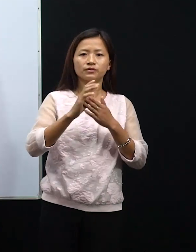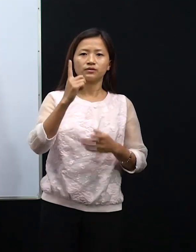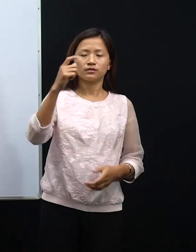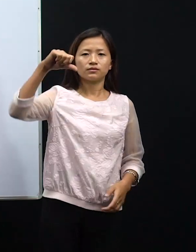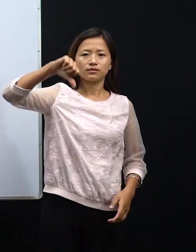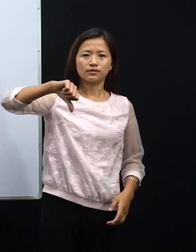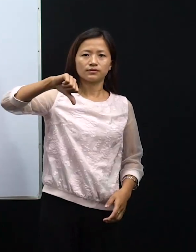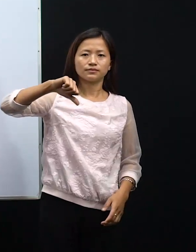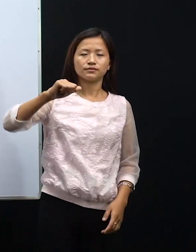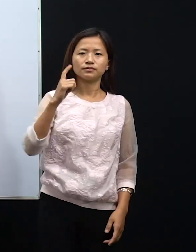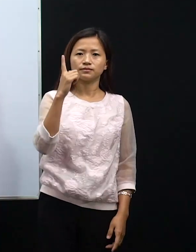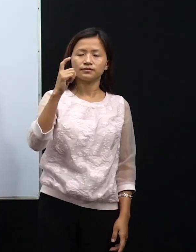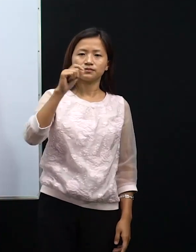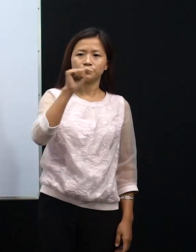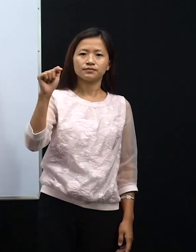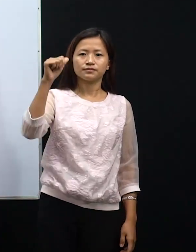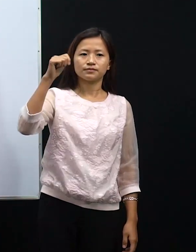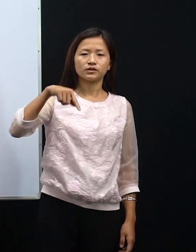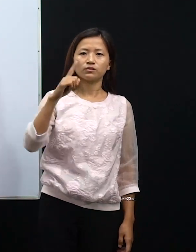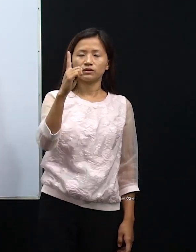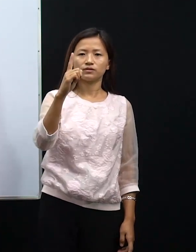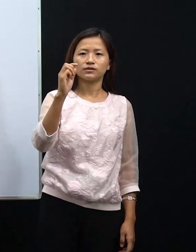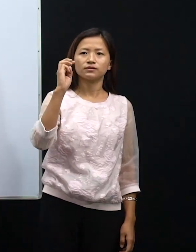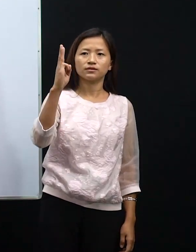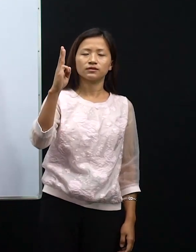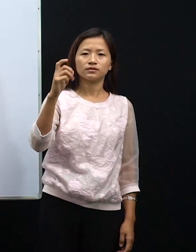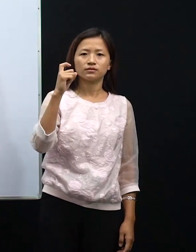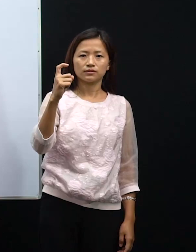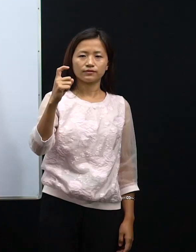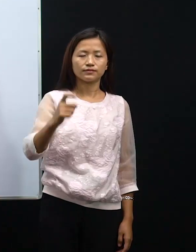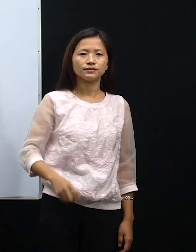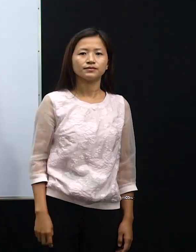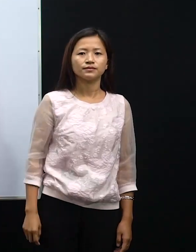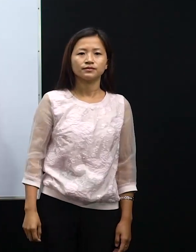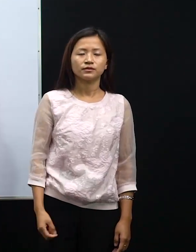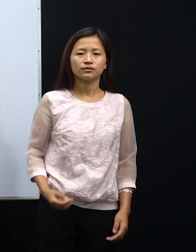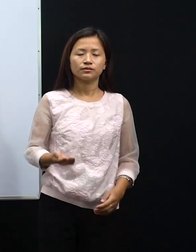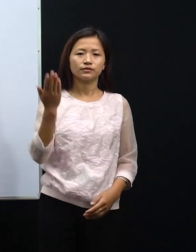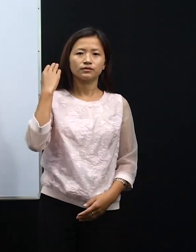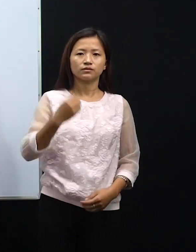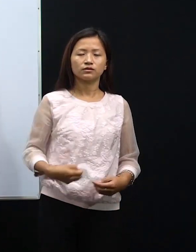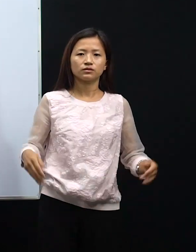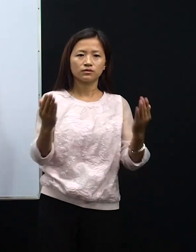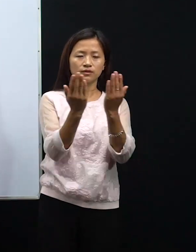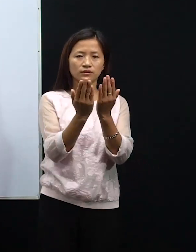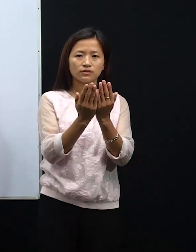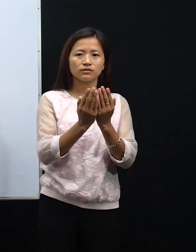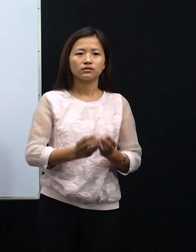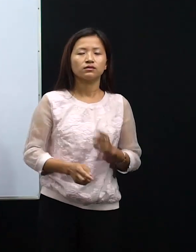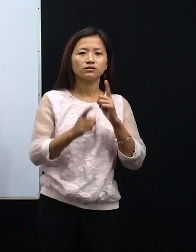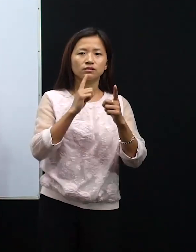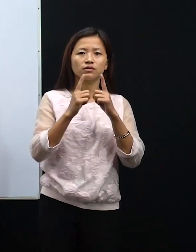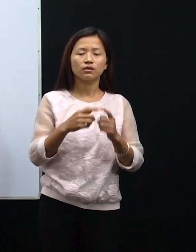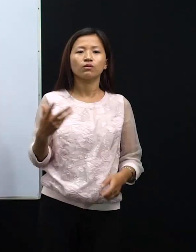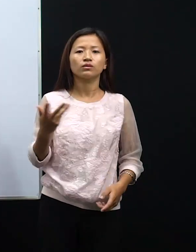textbook. It is on page number 137. Now, before we go into the lesson, let's talk